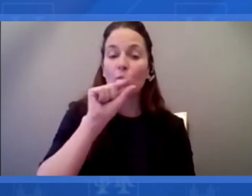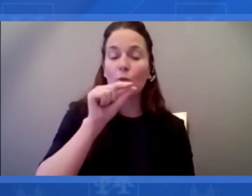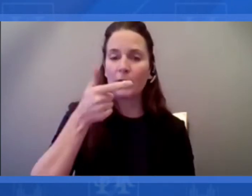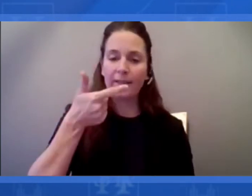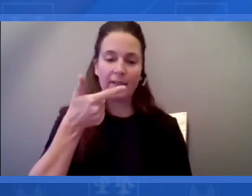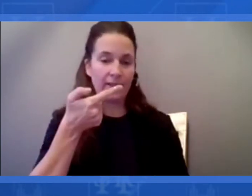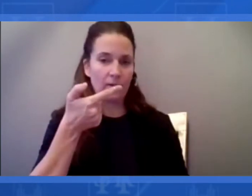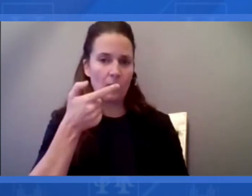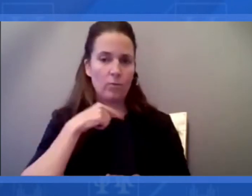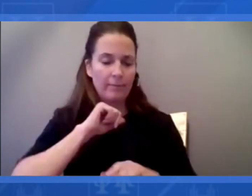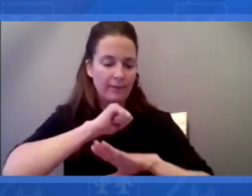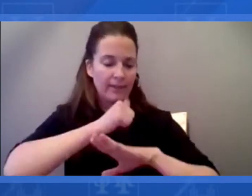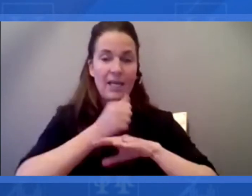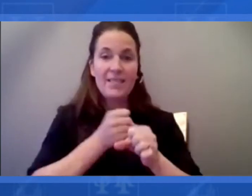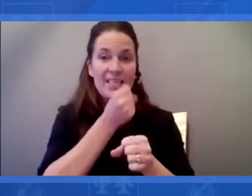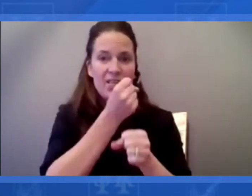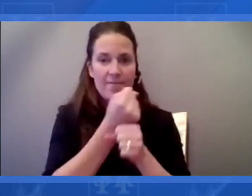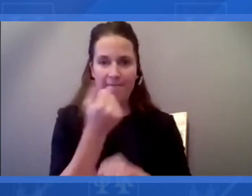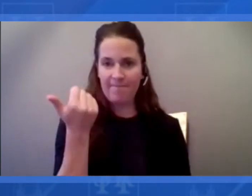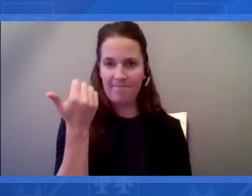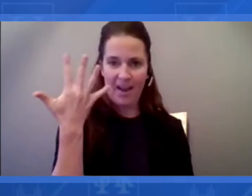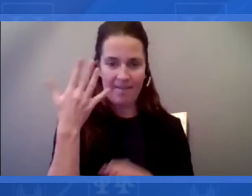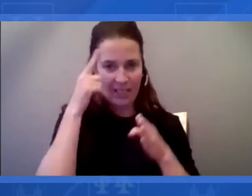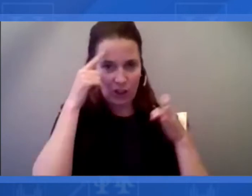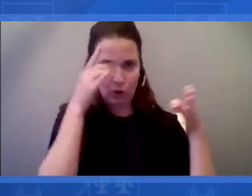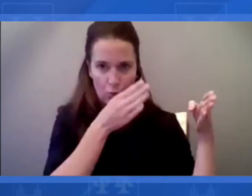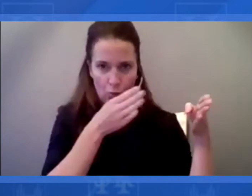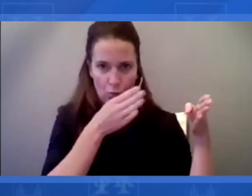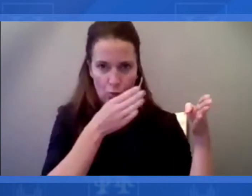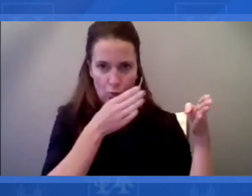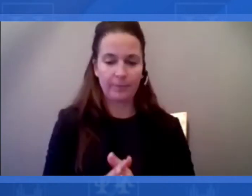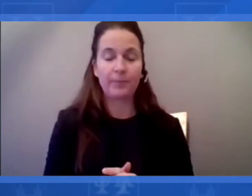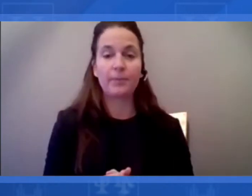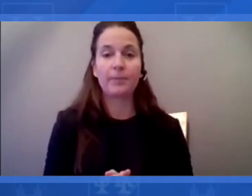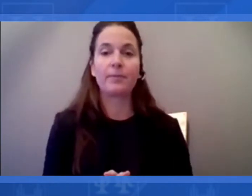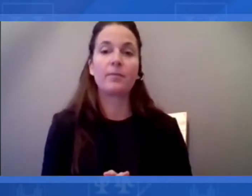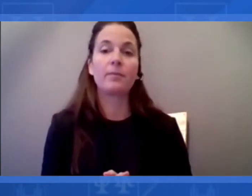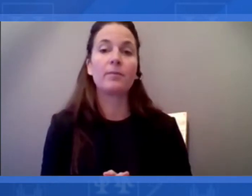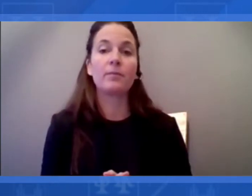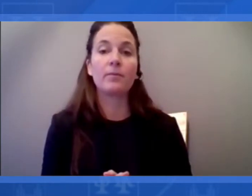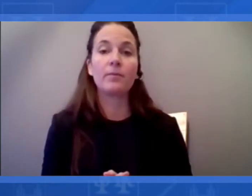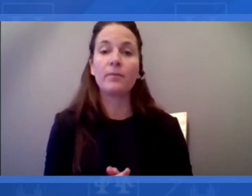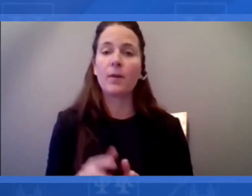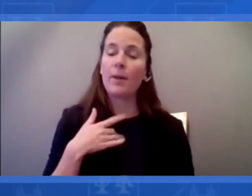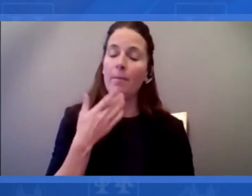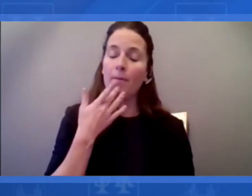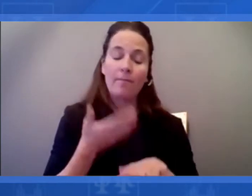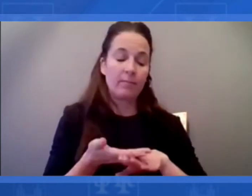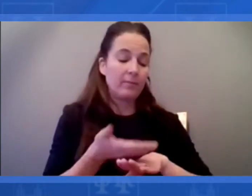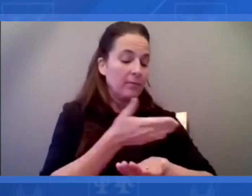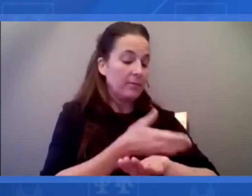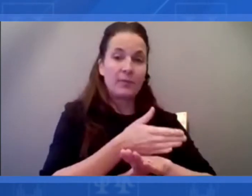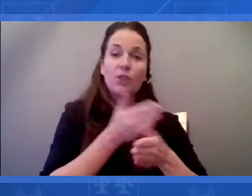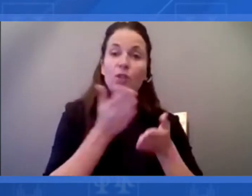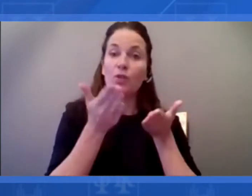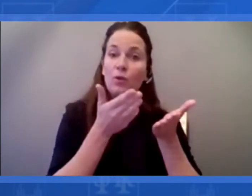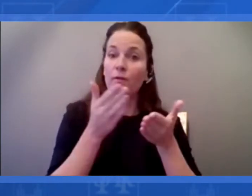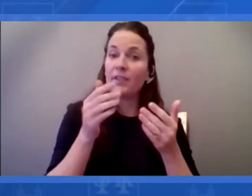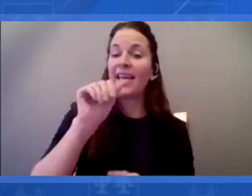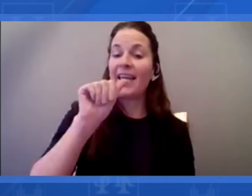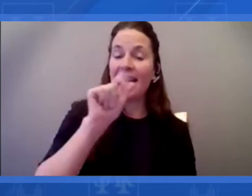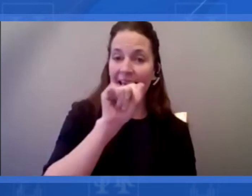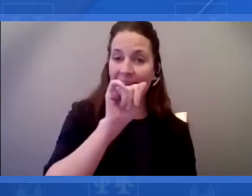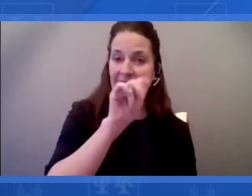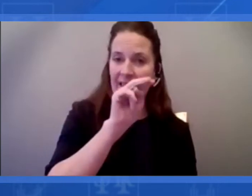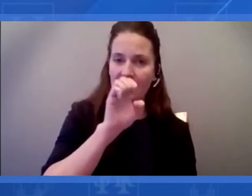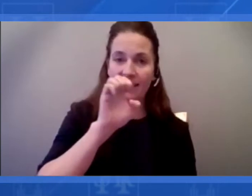year 5 of the strategy with improved service along the A-Line Express route,